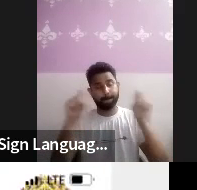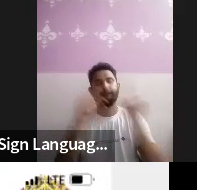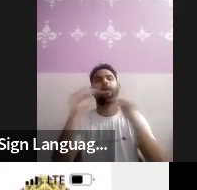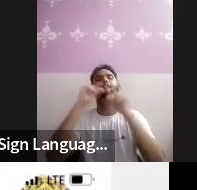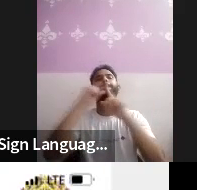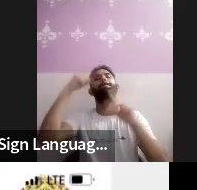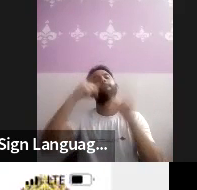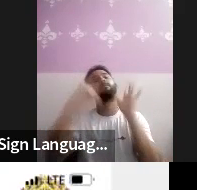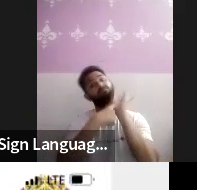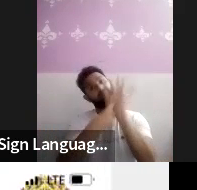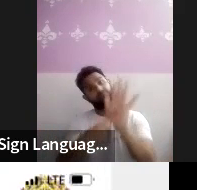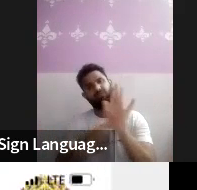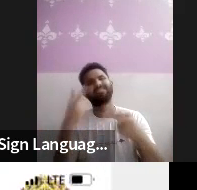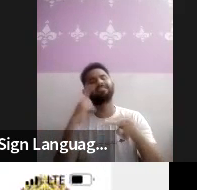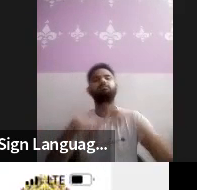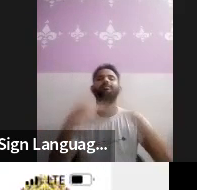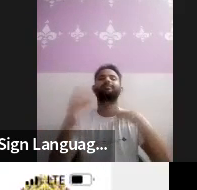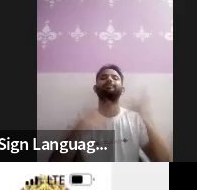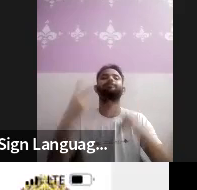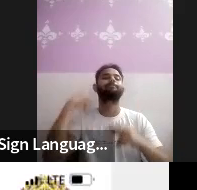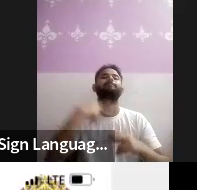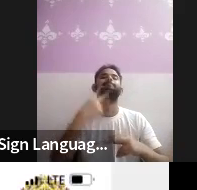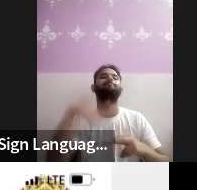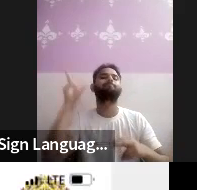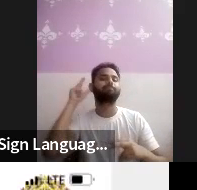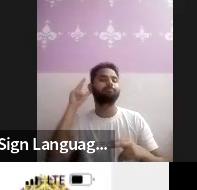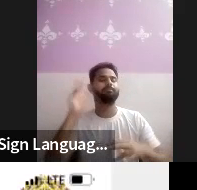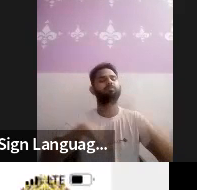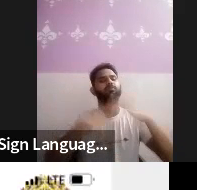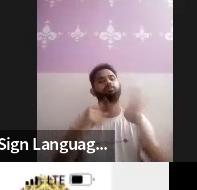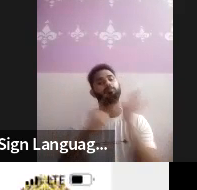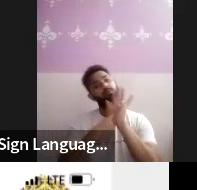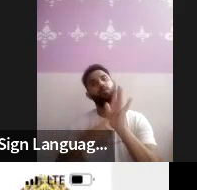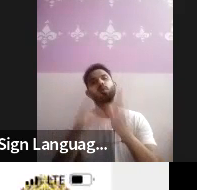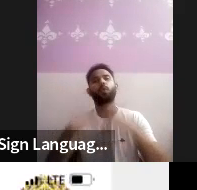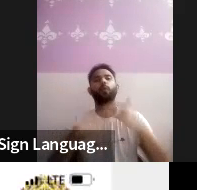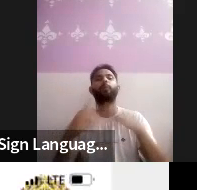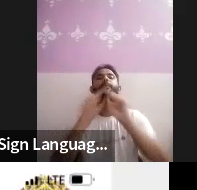it says, "Are you at the location?" you press yes, and it just captures the